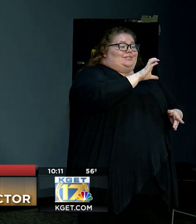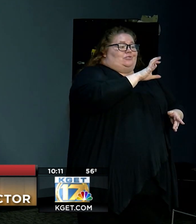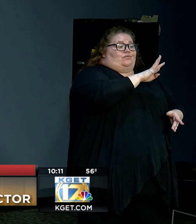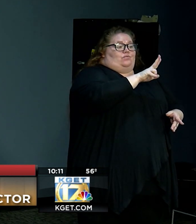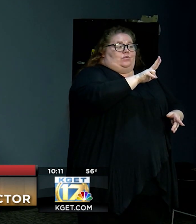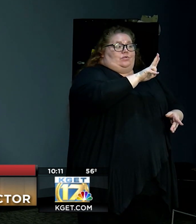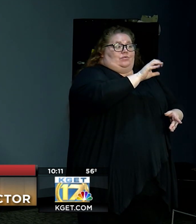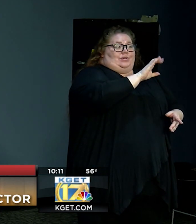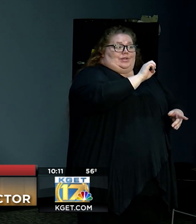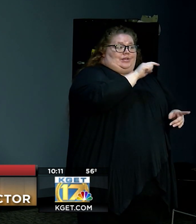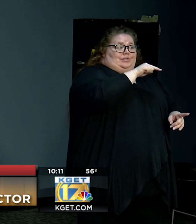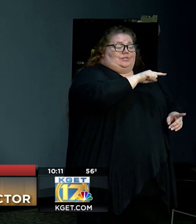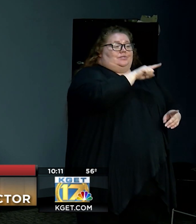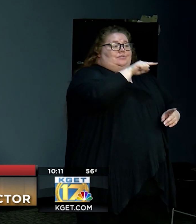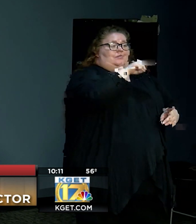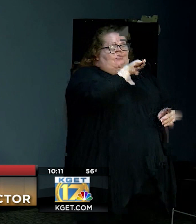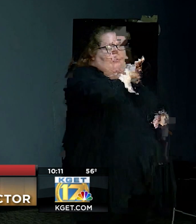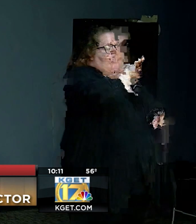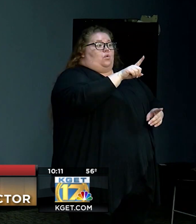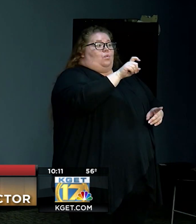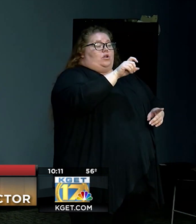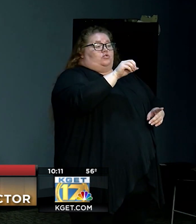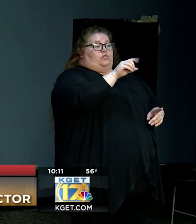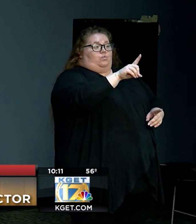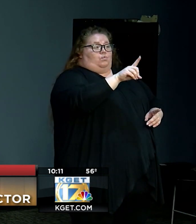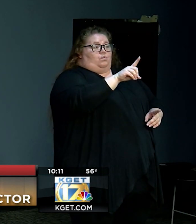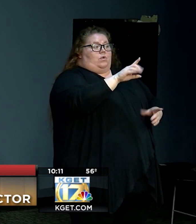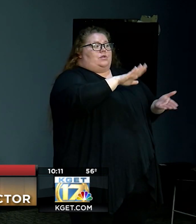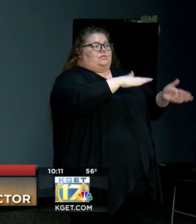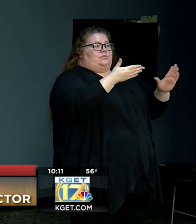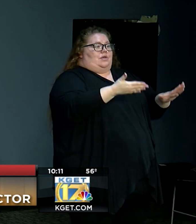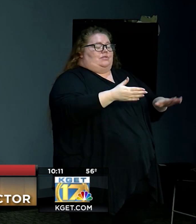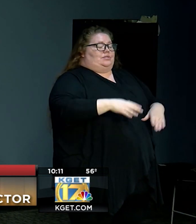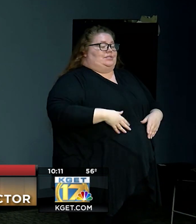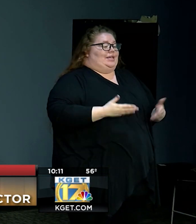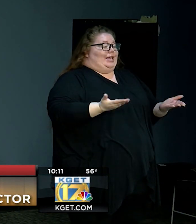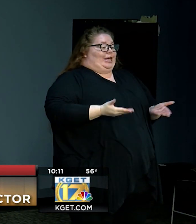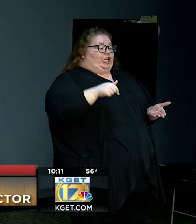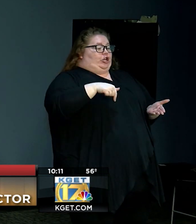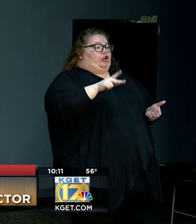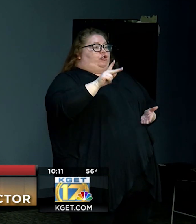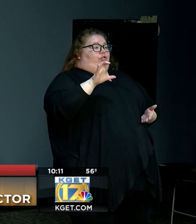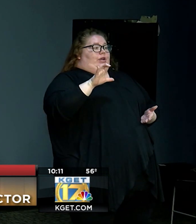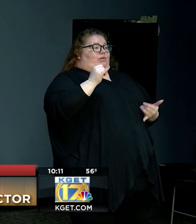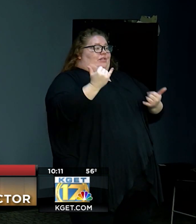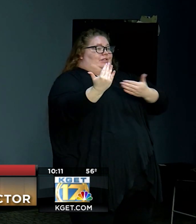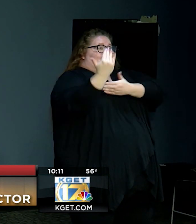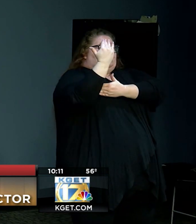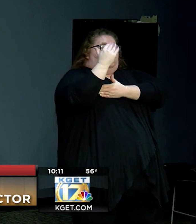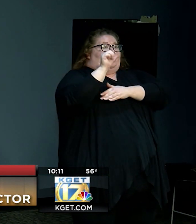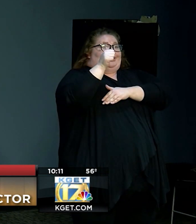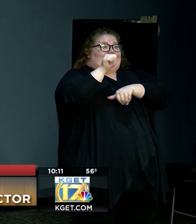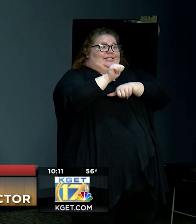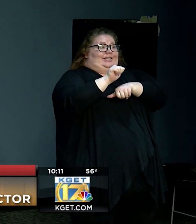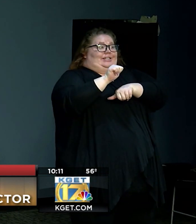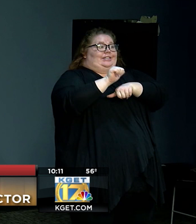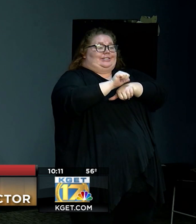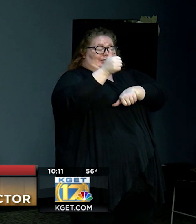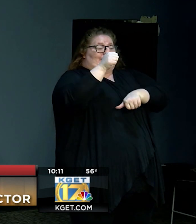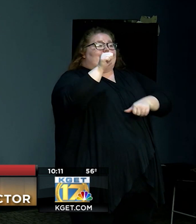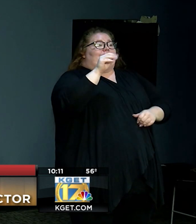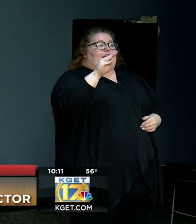4,643 cases and 101 deaths. In Kern County, as of this morning at 10 a.m., there